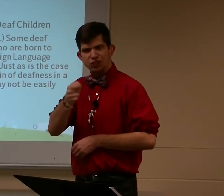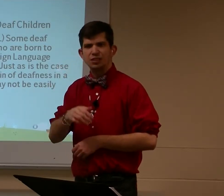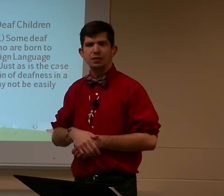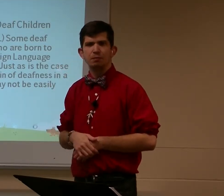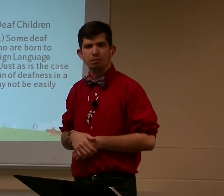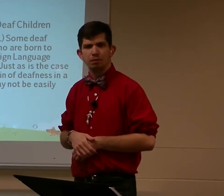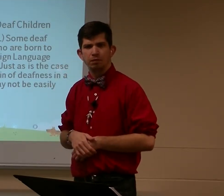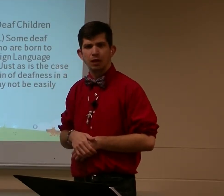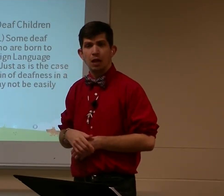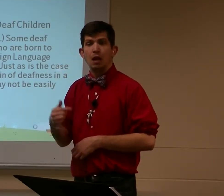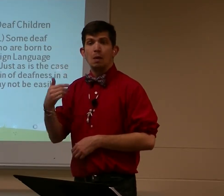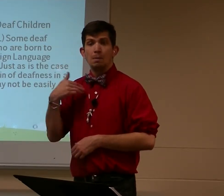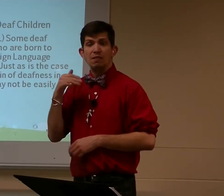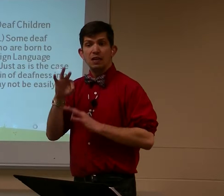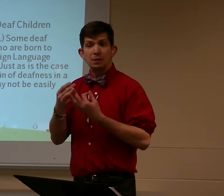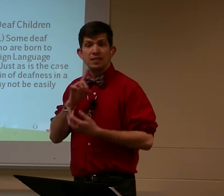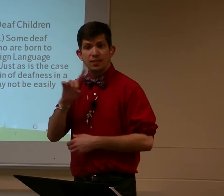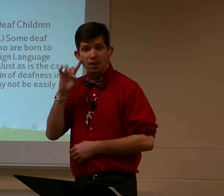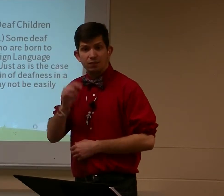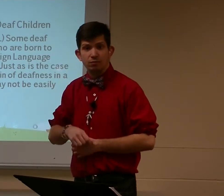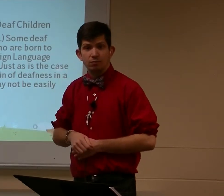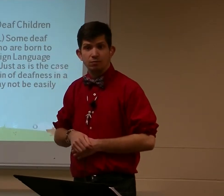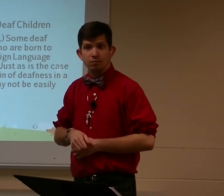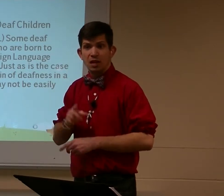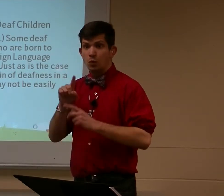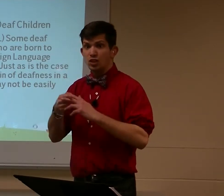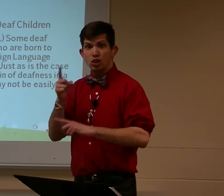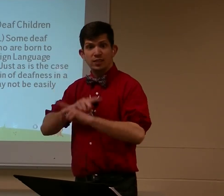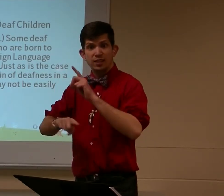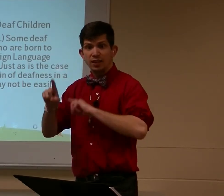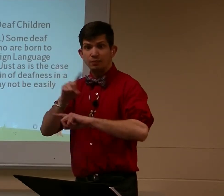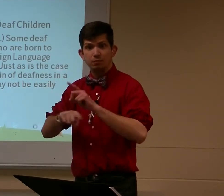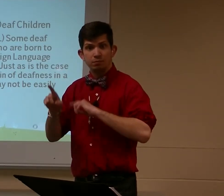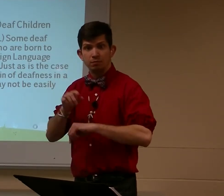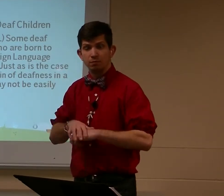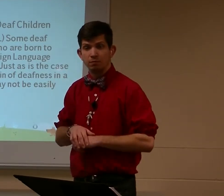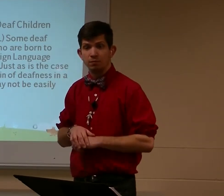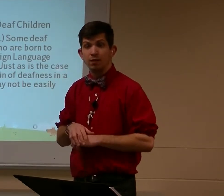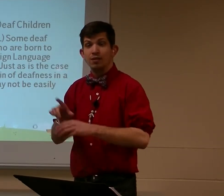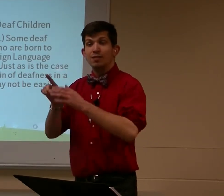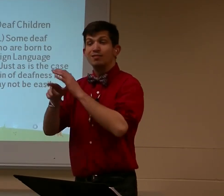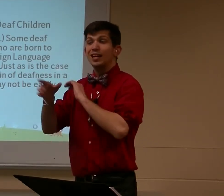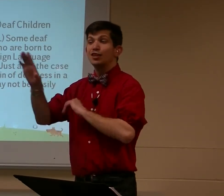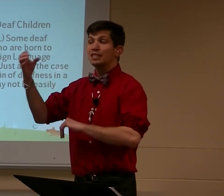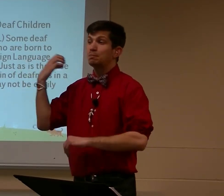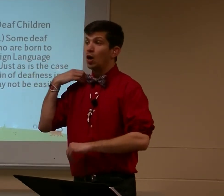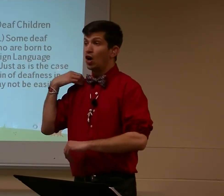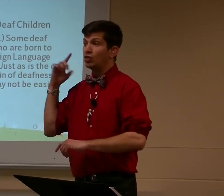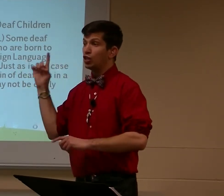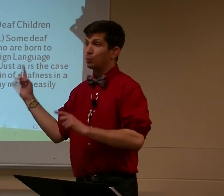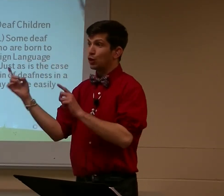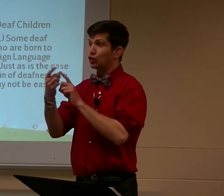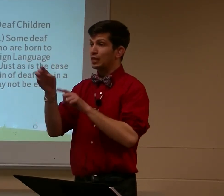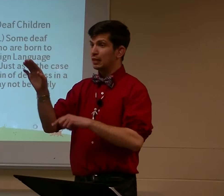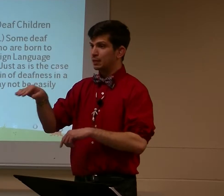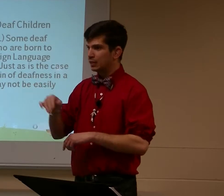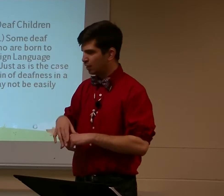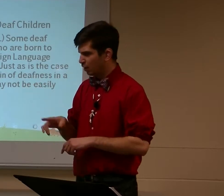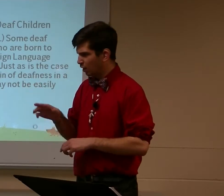interesting. My family's deaf, and we started signing. Later, his boss approached him and said,